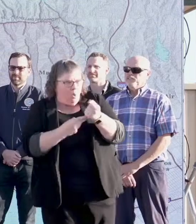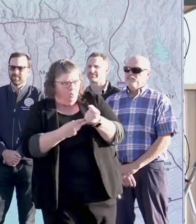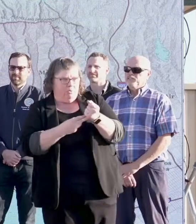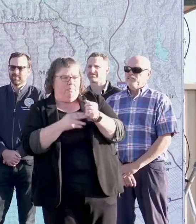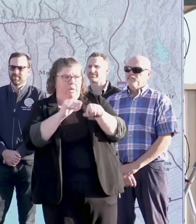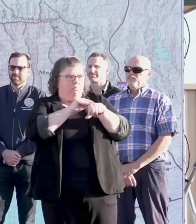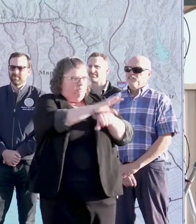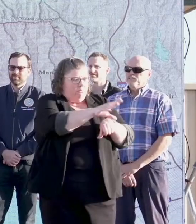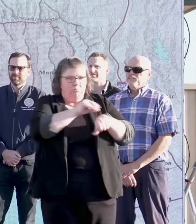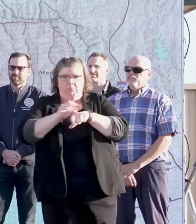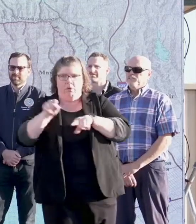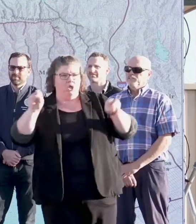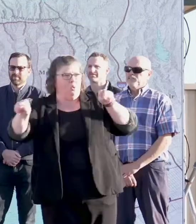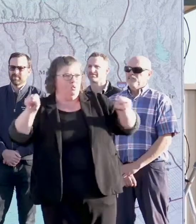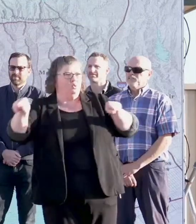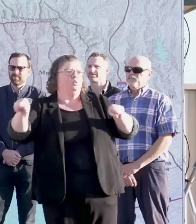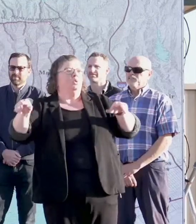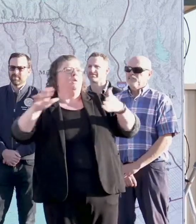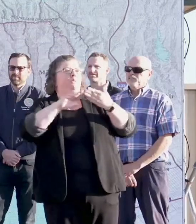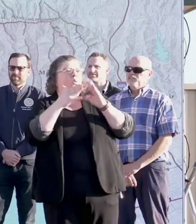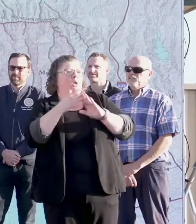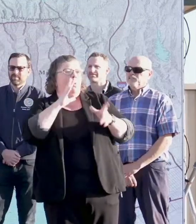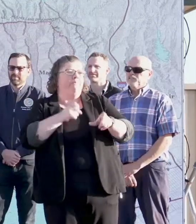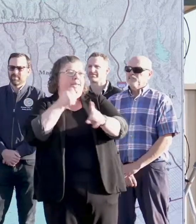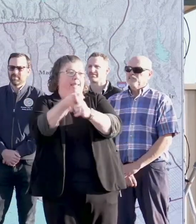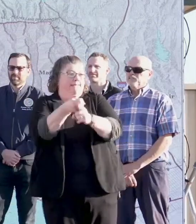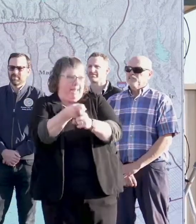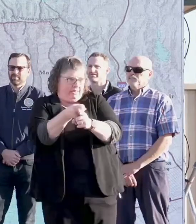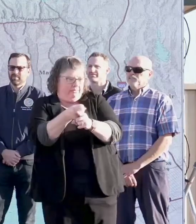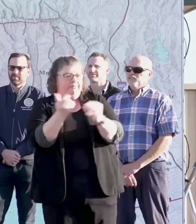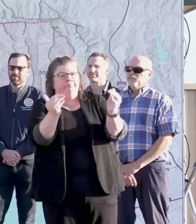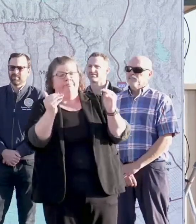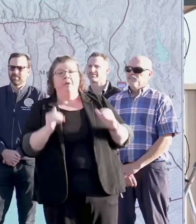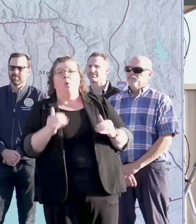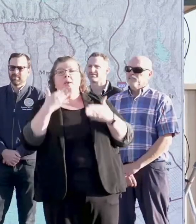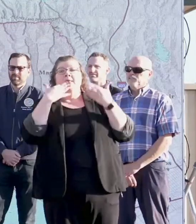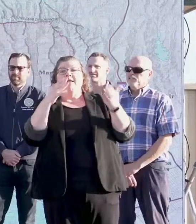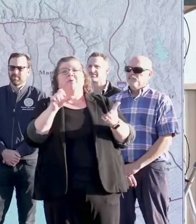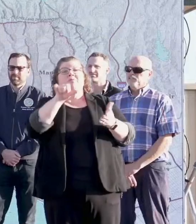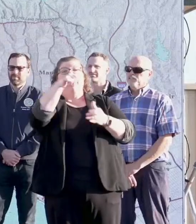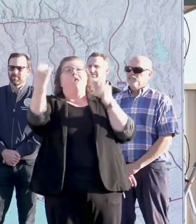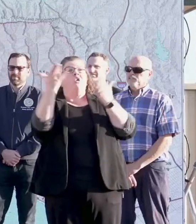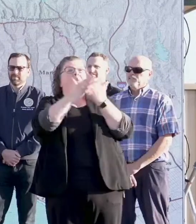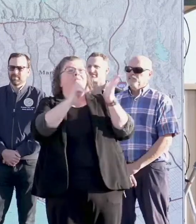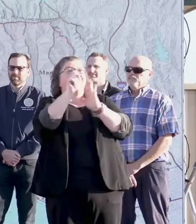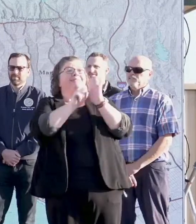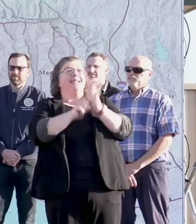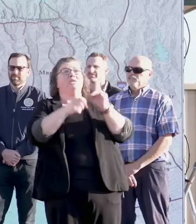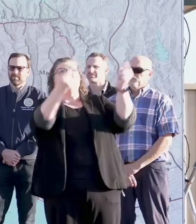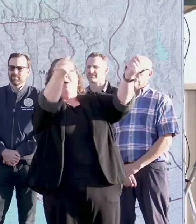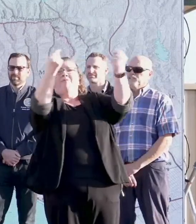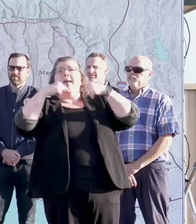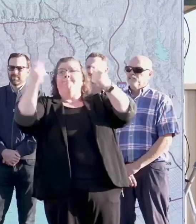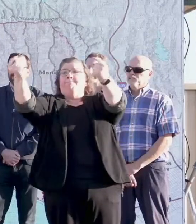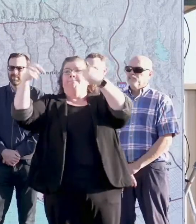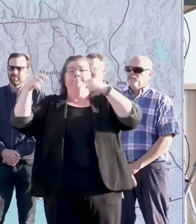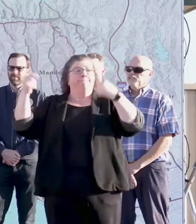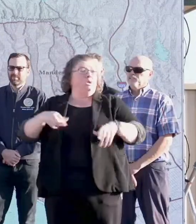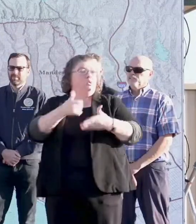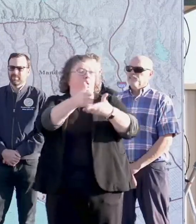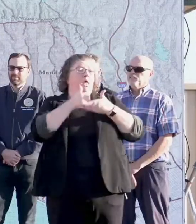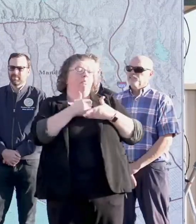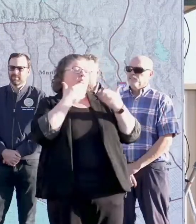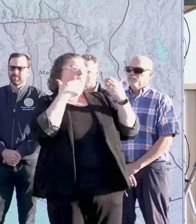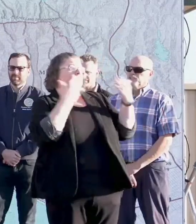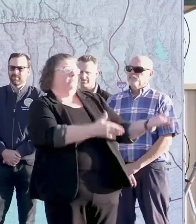by those communities that have been impacted. Let me also thank those from other parts of the state who have come down. I want to echo what Senator Allen